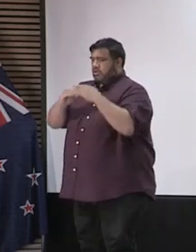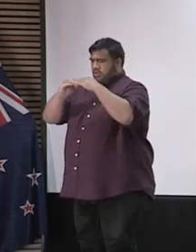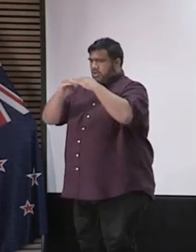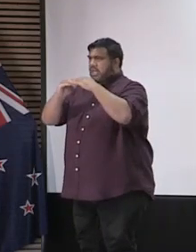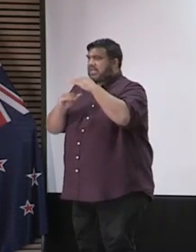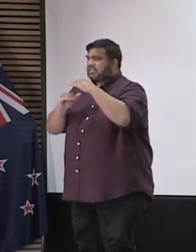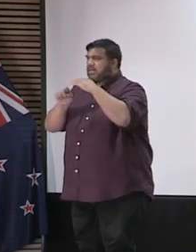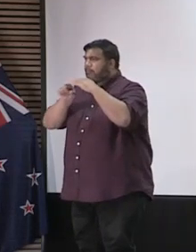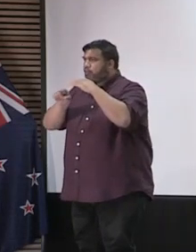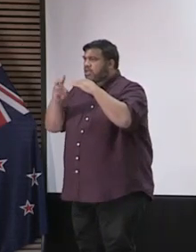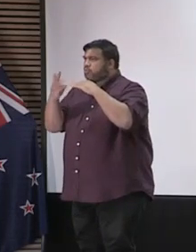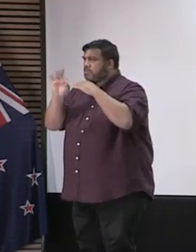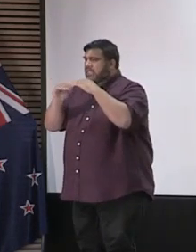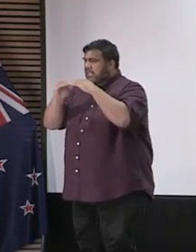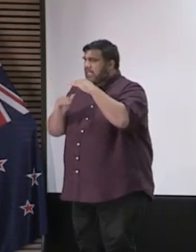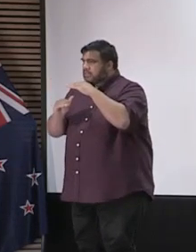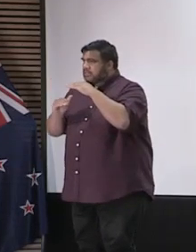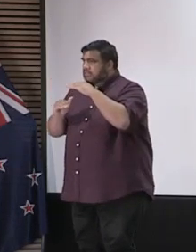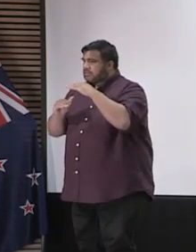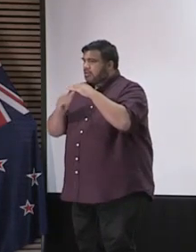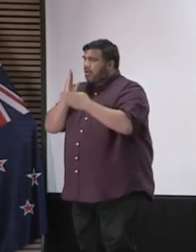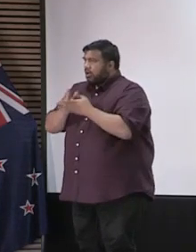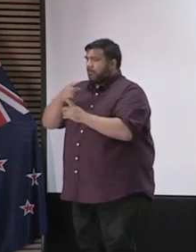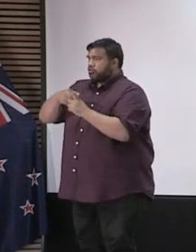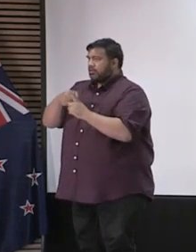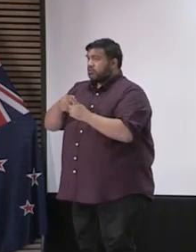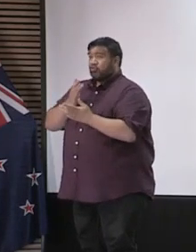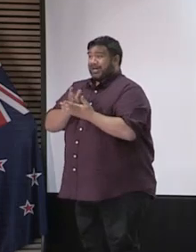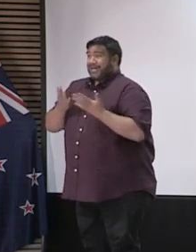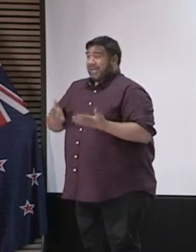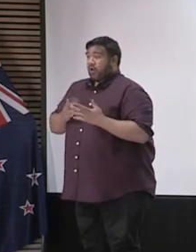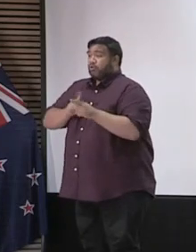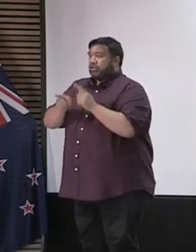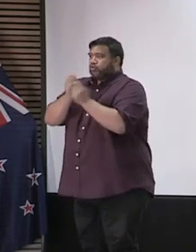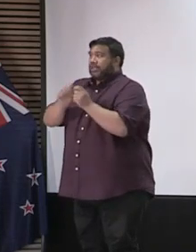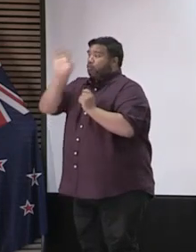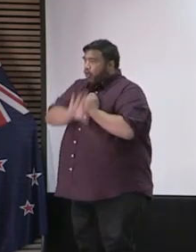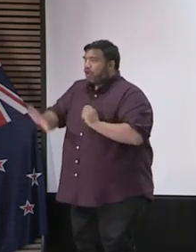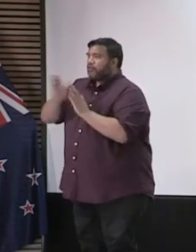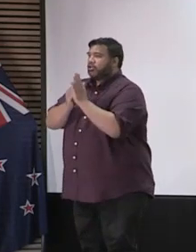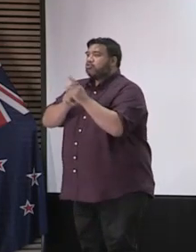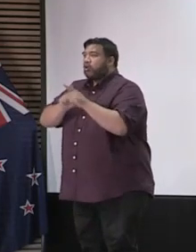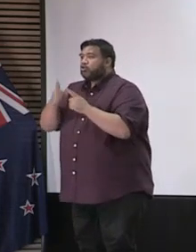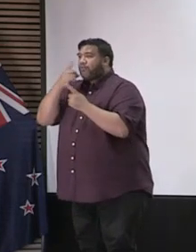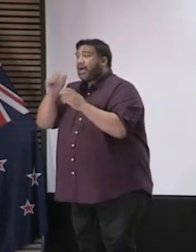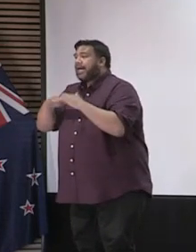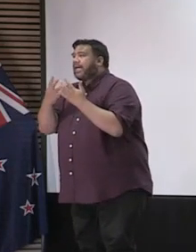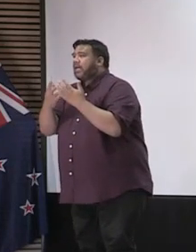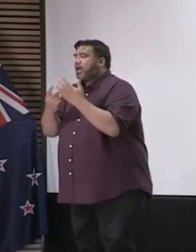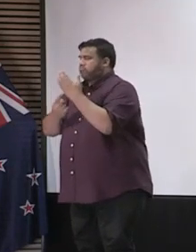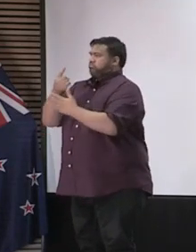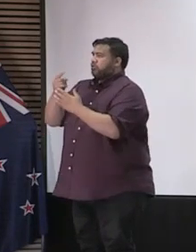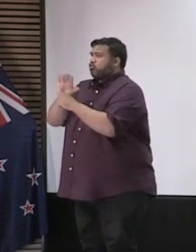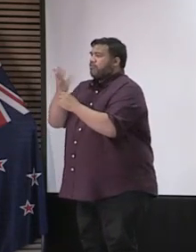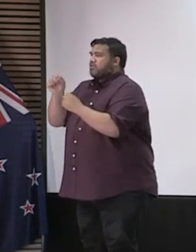0.3%. So effectively we are testing to find any case out there, which is sentinel testing. You're not going to launch a formal program of sentinel